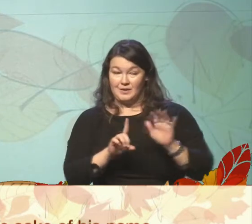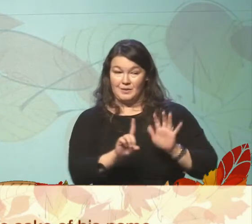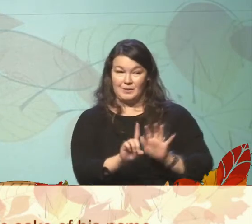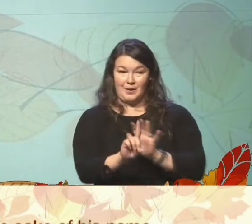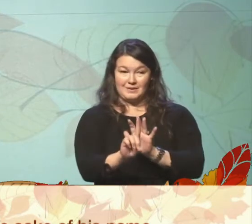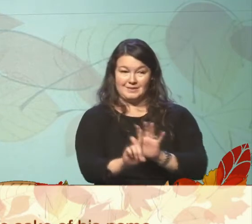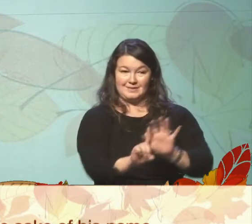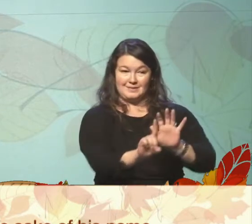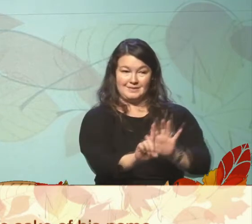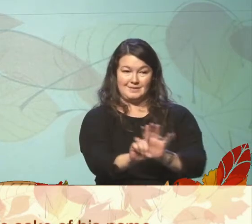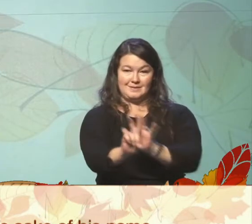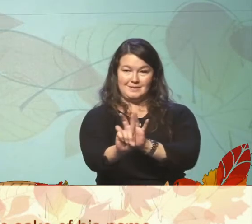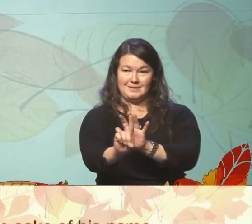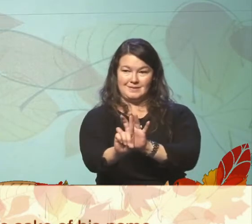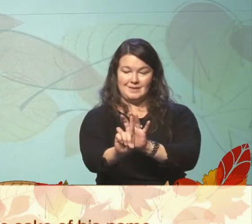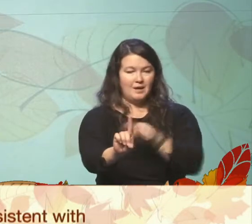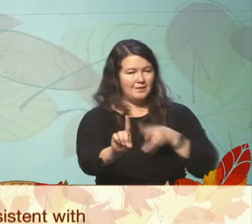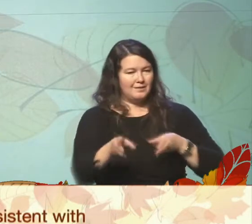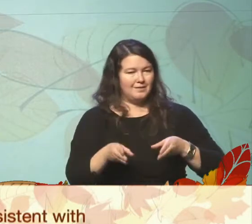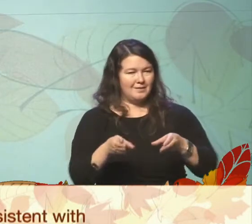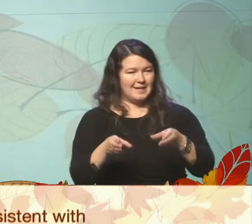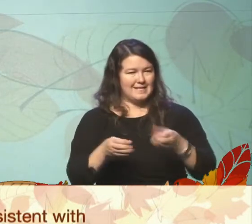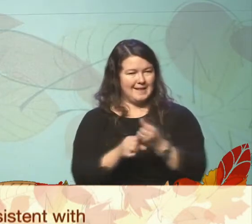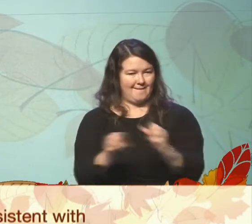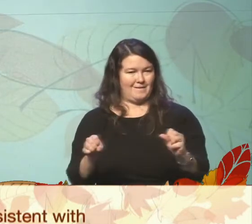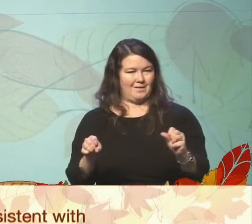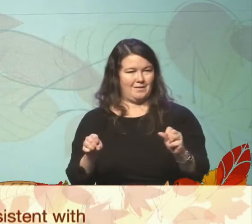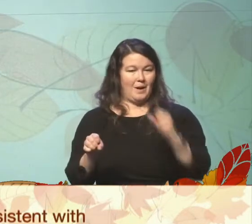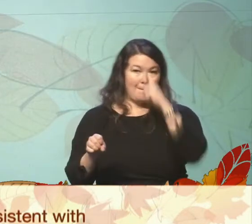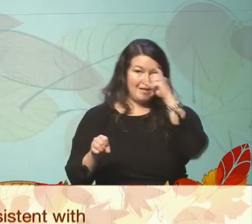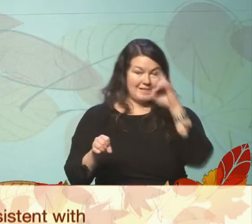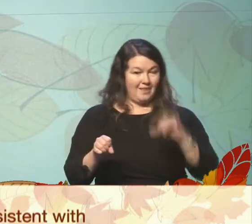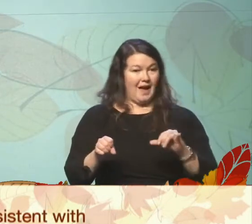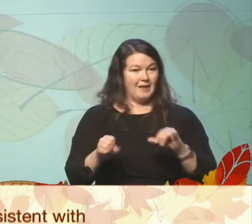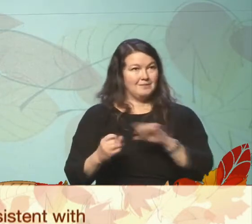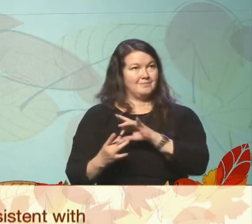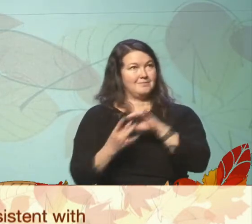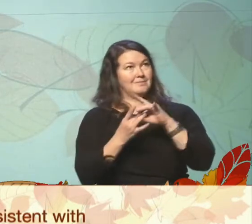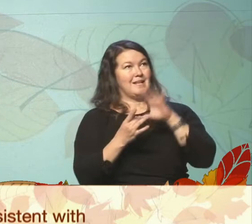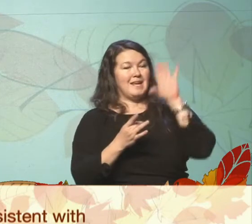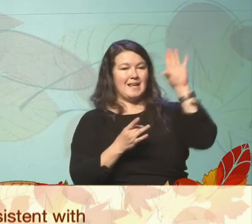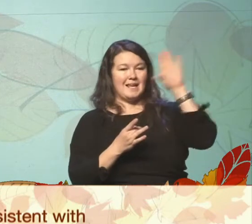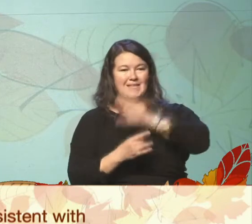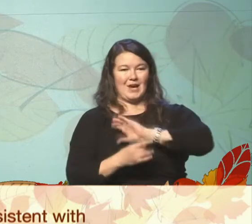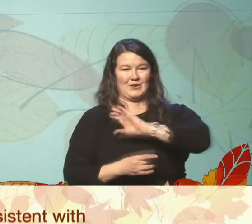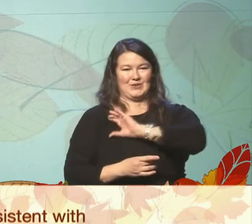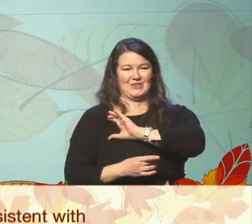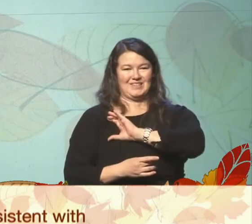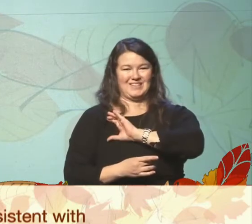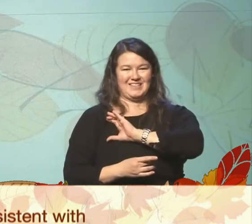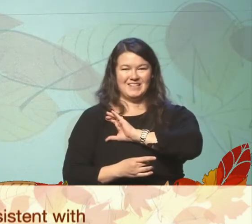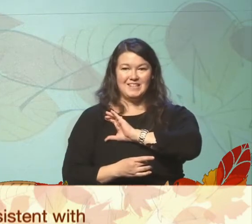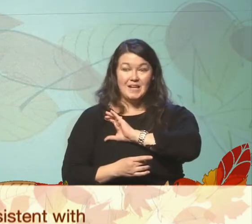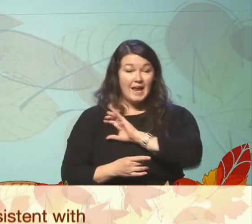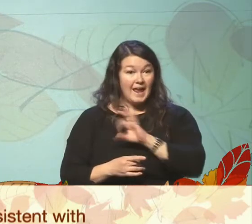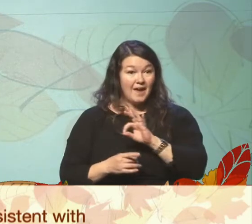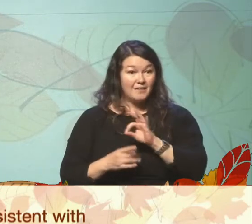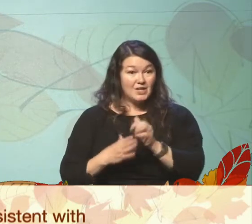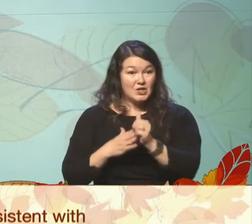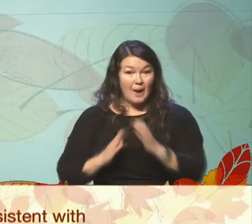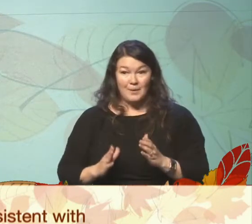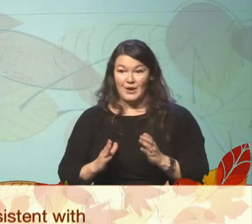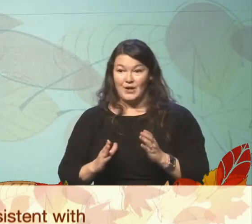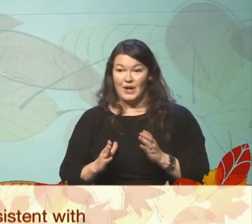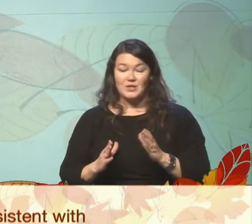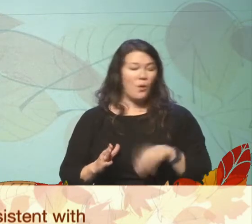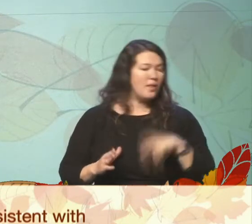paths that are safe, because that is consistent with the shepherd's character. It would be a terrible shepherd if you were just like, let's see